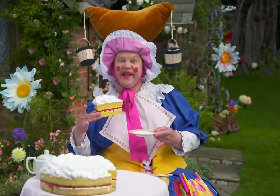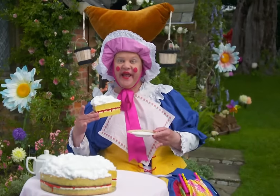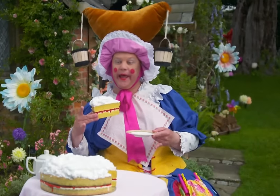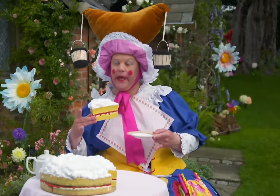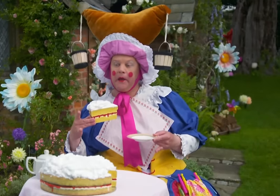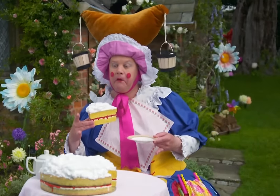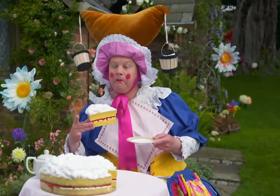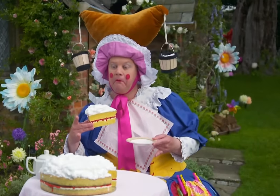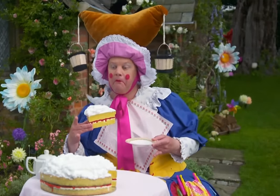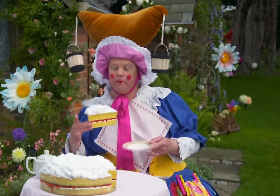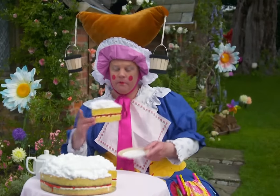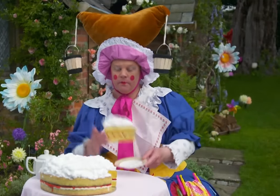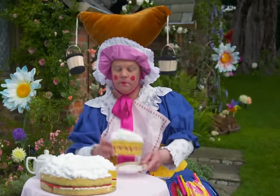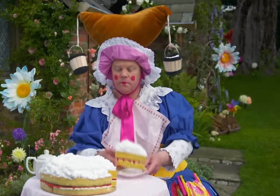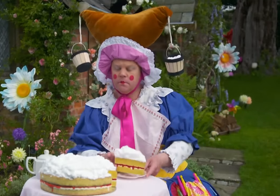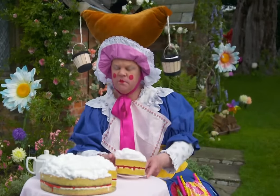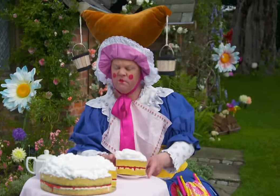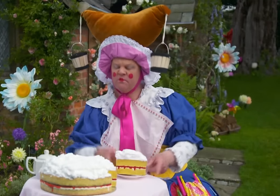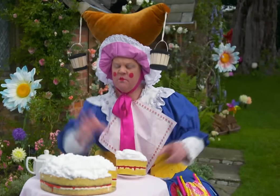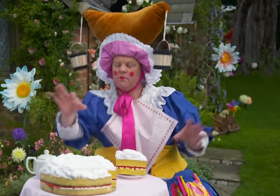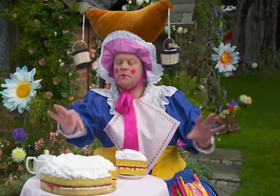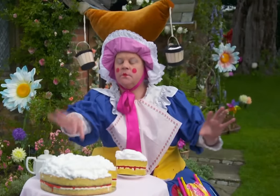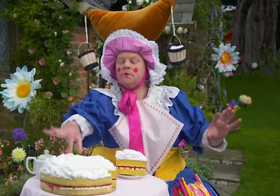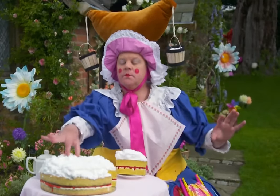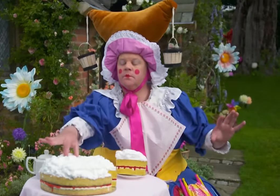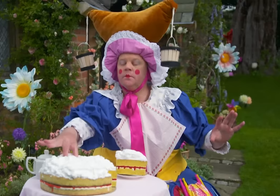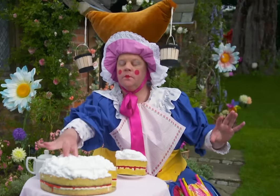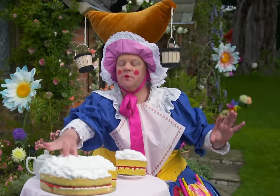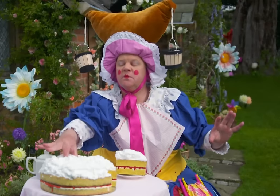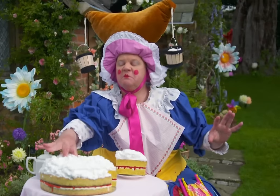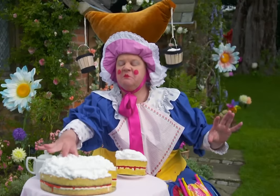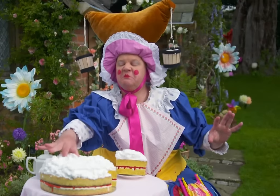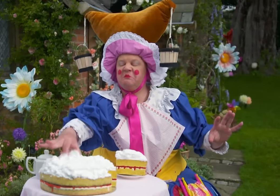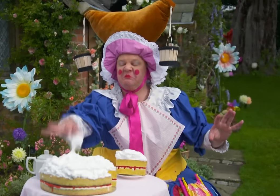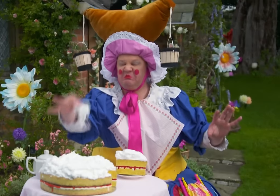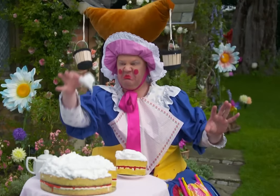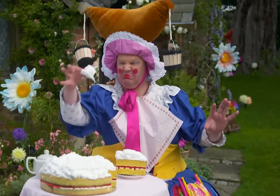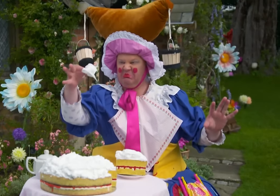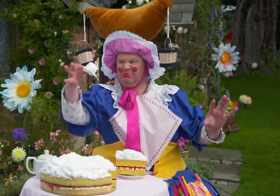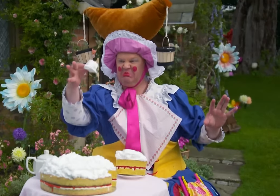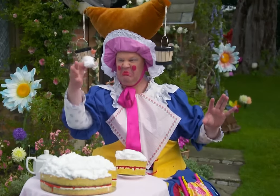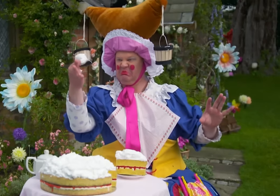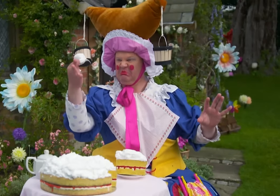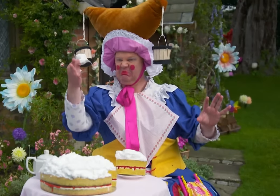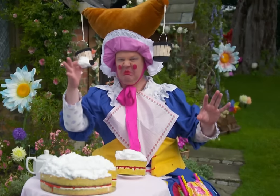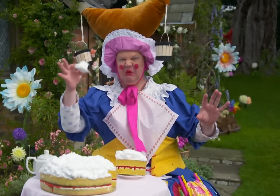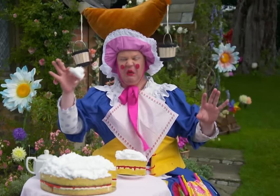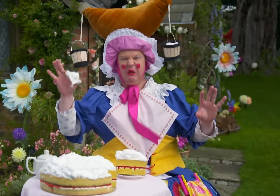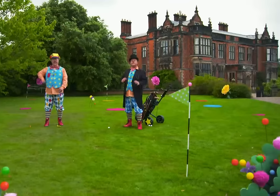Really? Oh dear, Mr. Tumble. I don't think Aunt Polly is too happy.